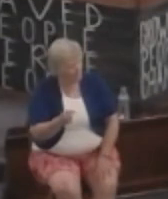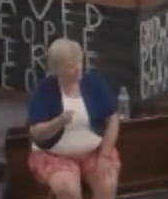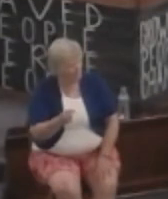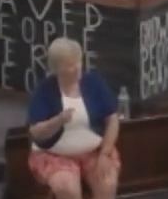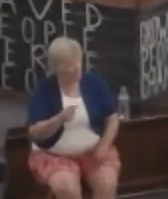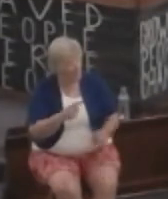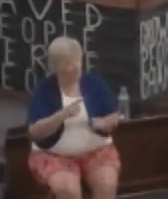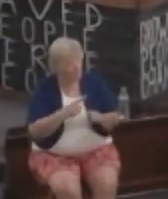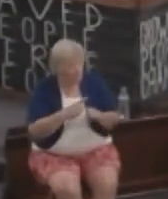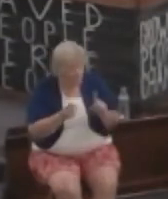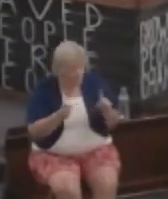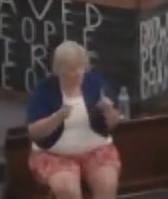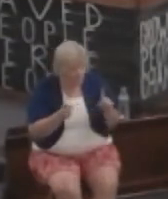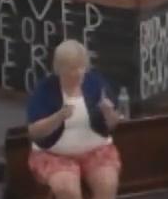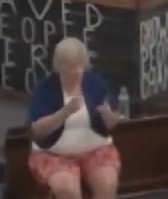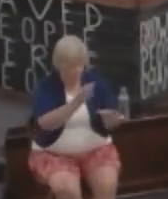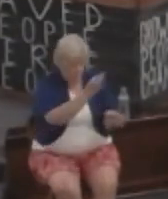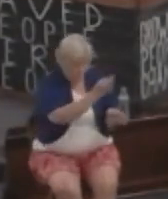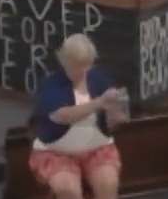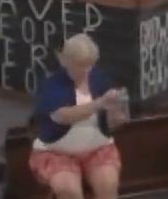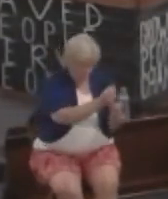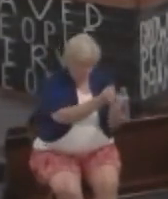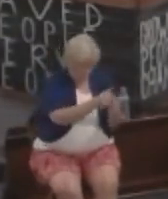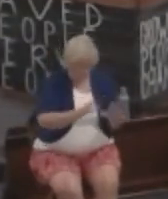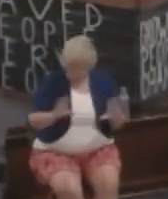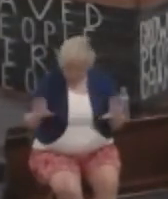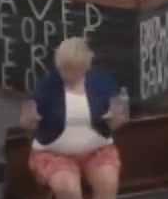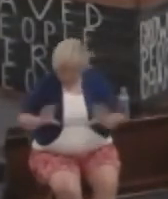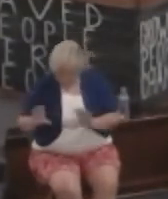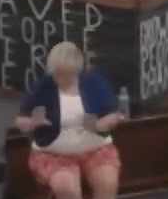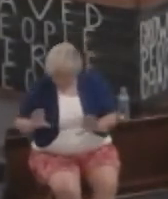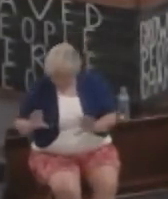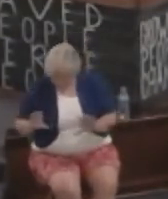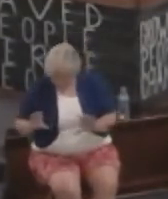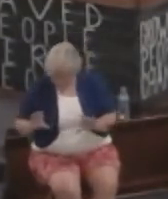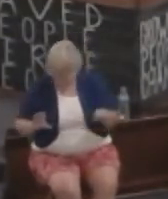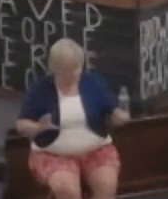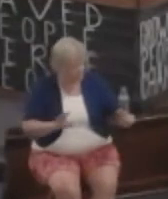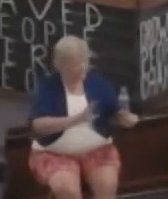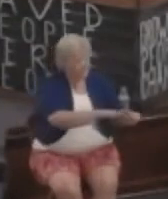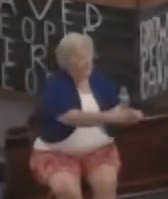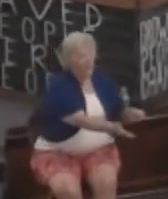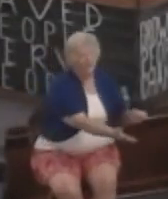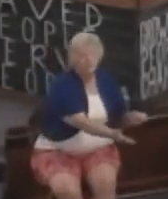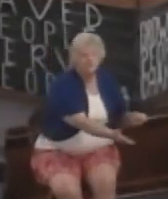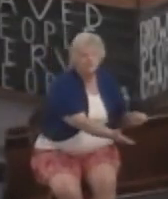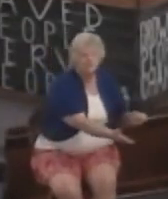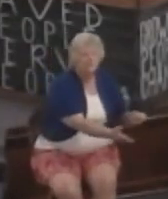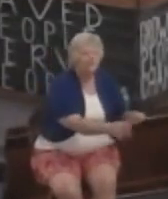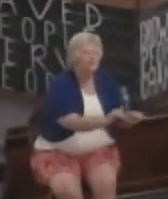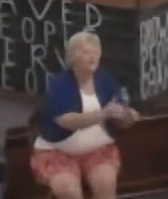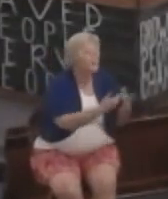God wants your faith, but faith without action is a dead faith. It is an infant faith.